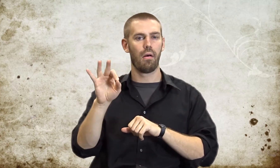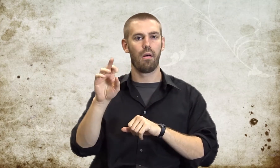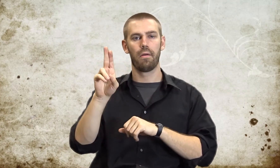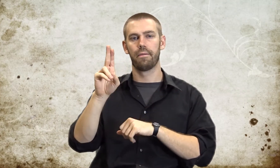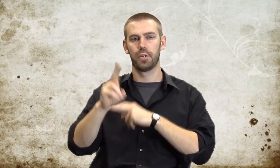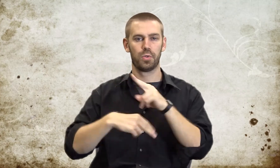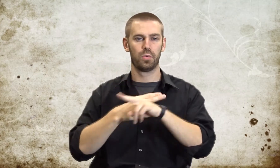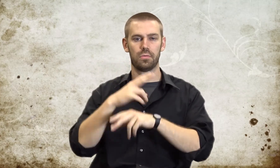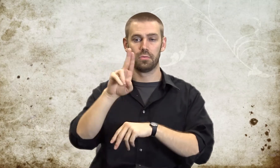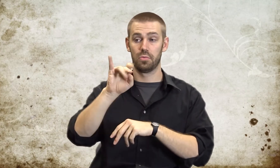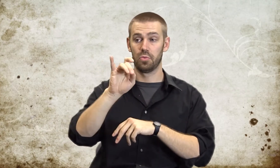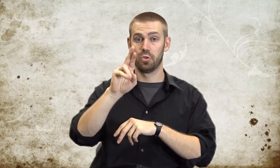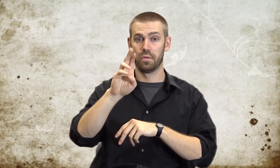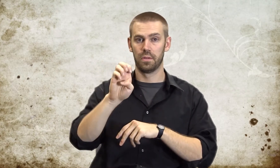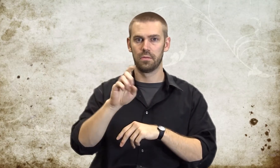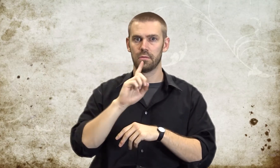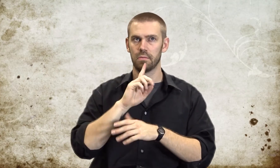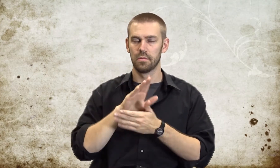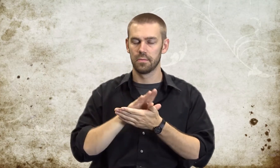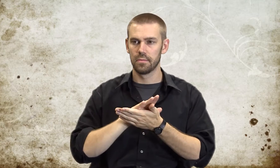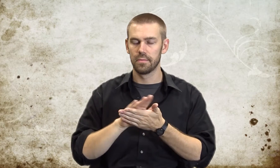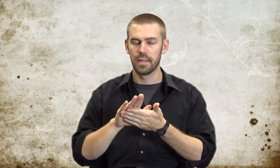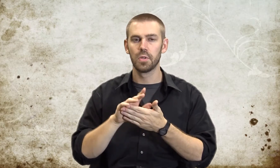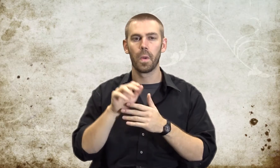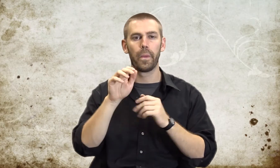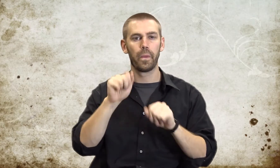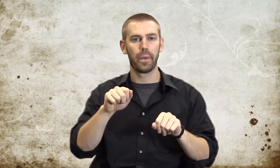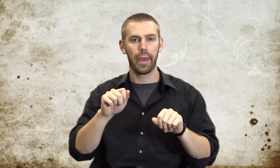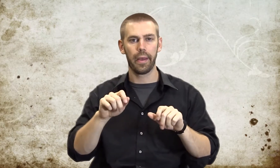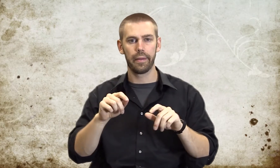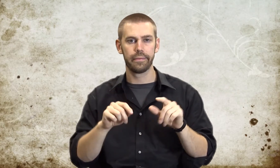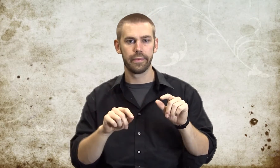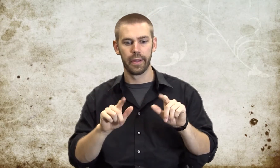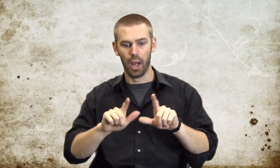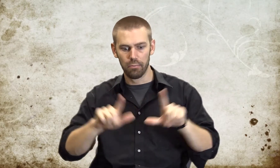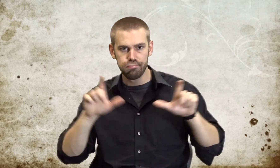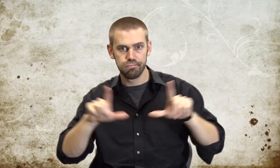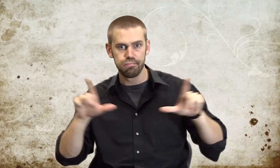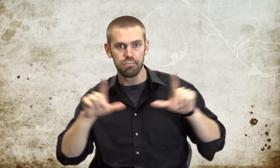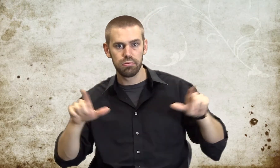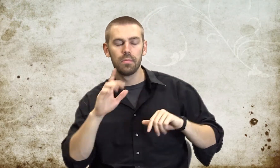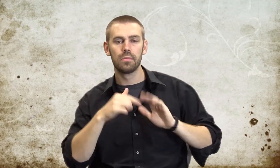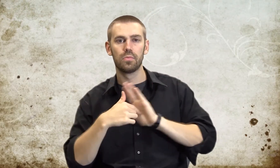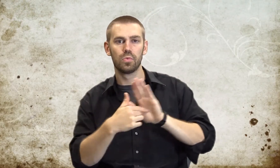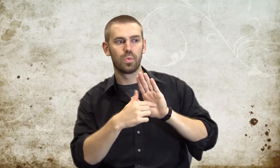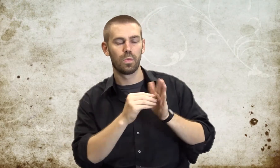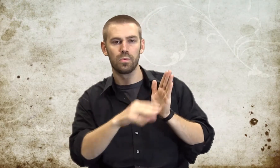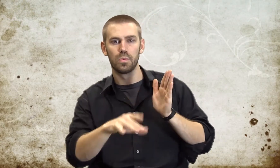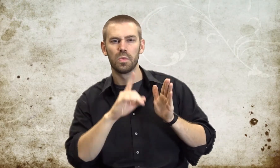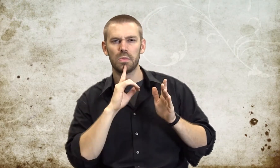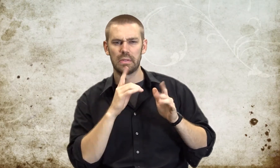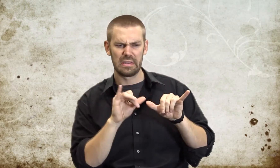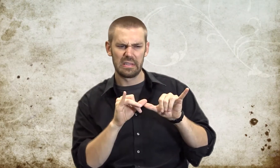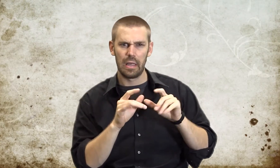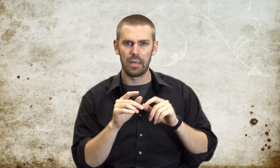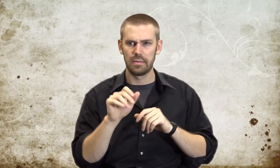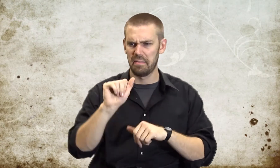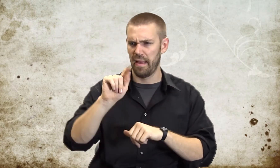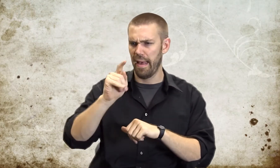the Universe. And it is an incredible resource. It gives you the opportunity to zoom in on things where students can see the